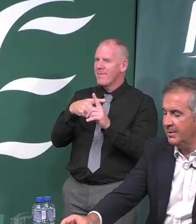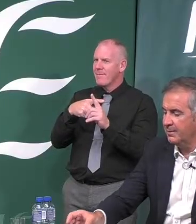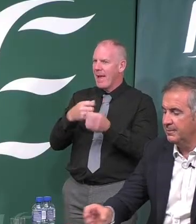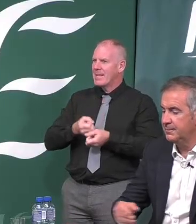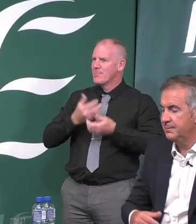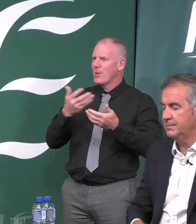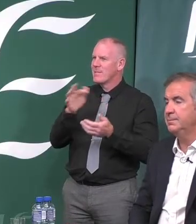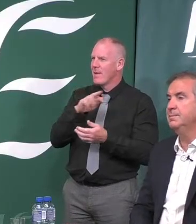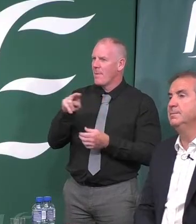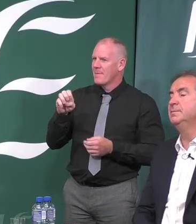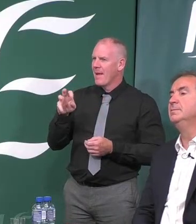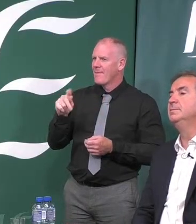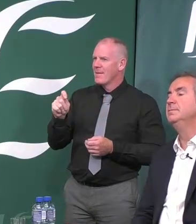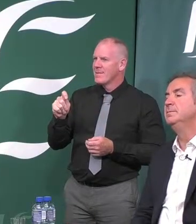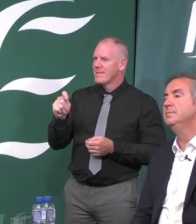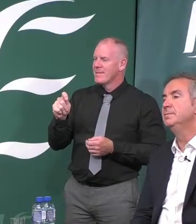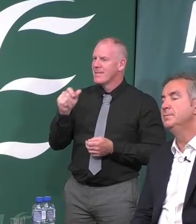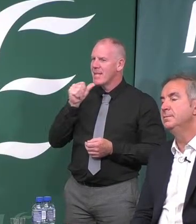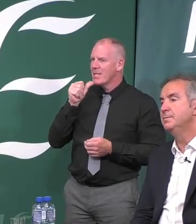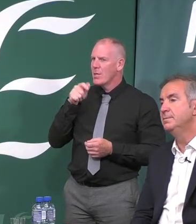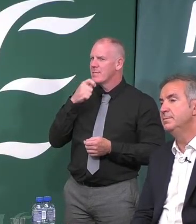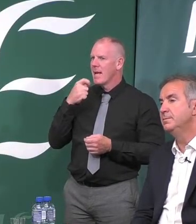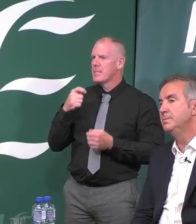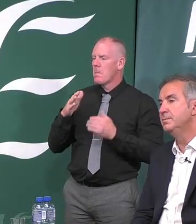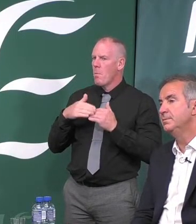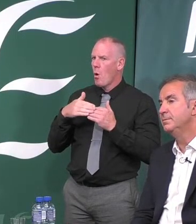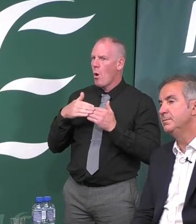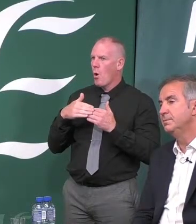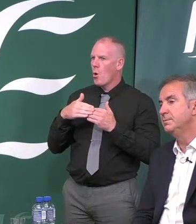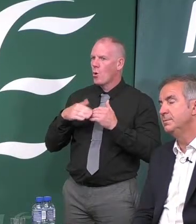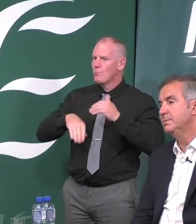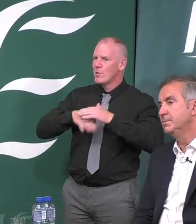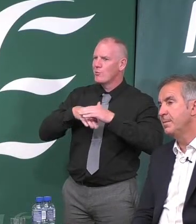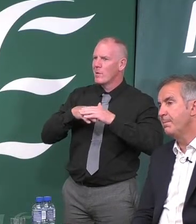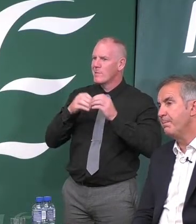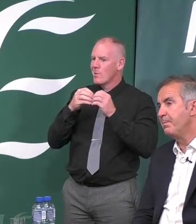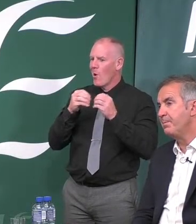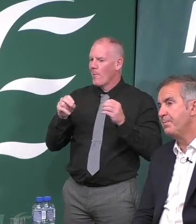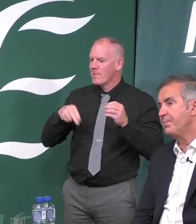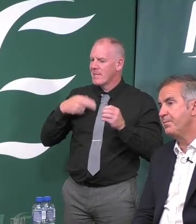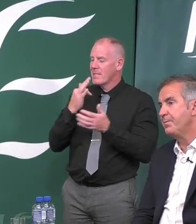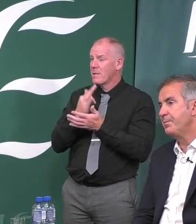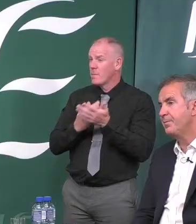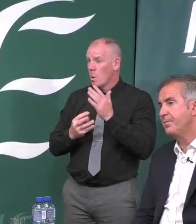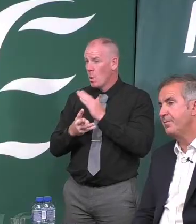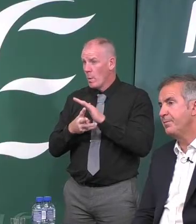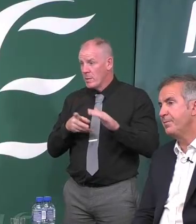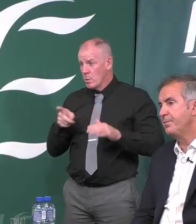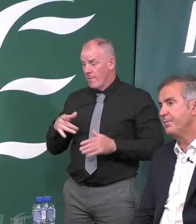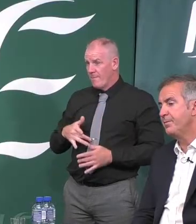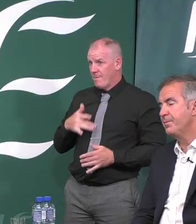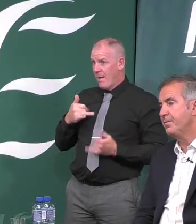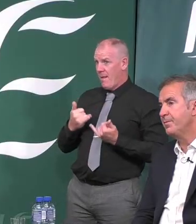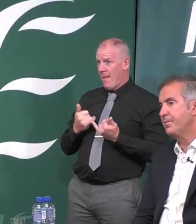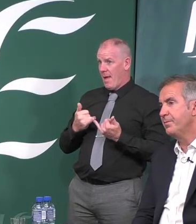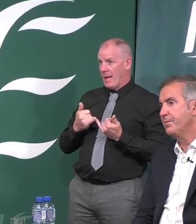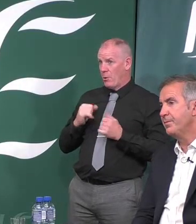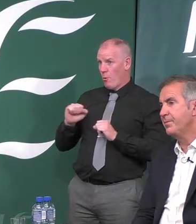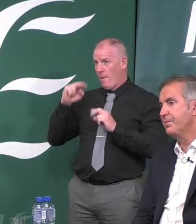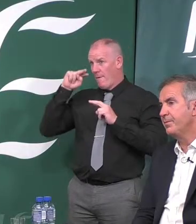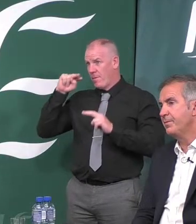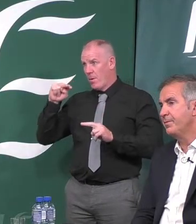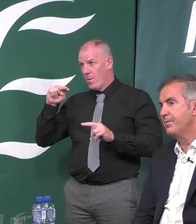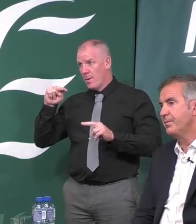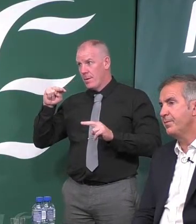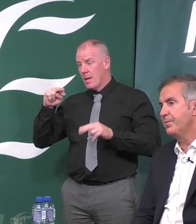well, that there might be scope to ease off restrictions in the next number of weeks. Are you from your own point of view? Do you think